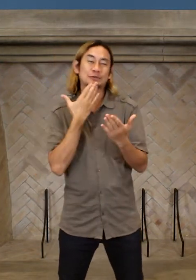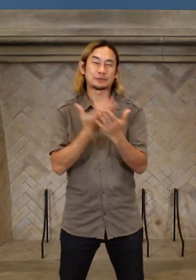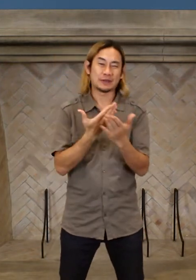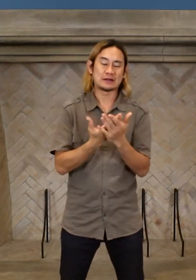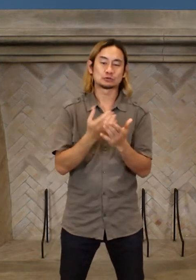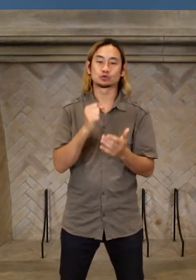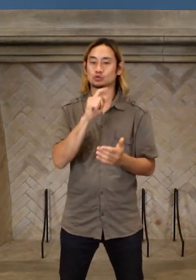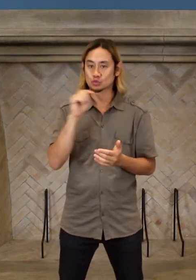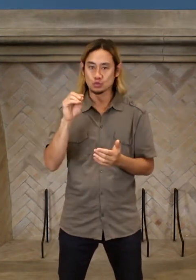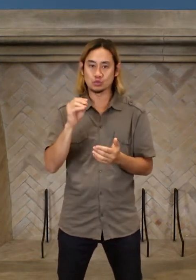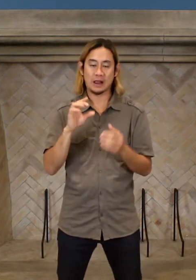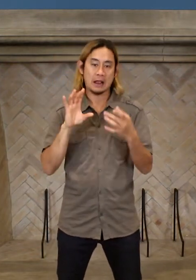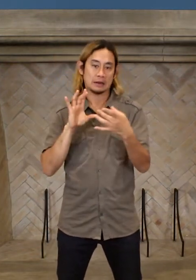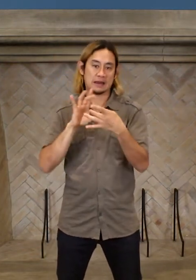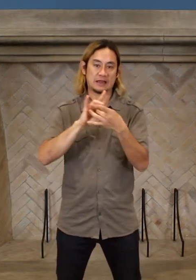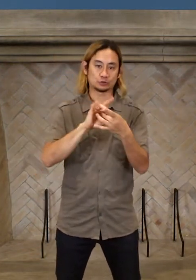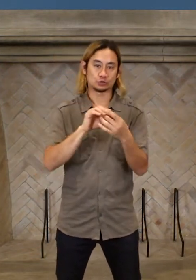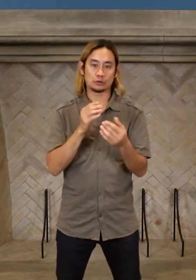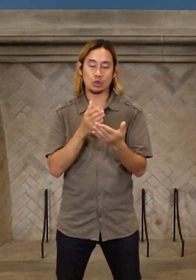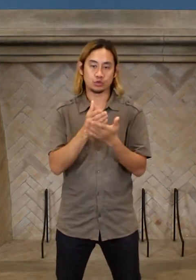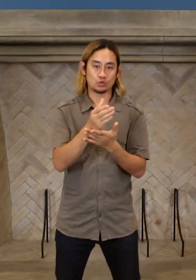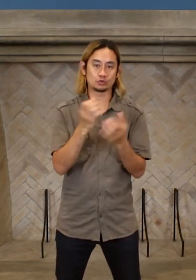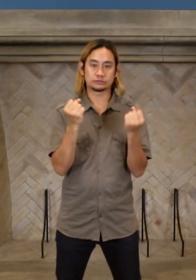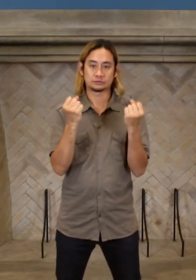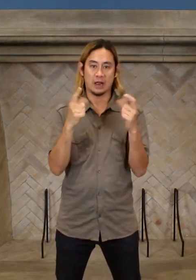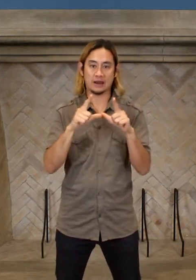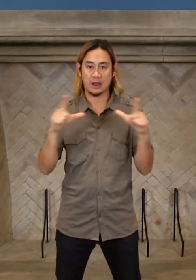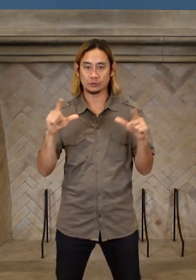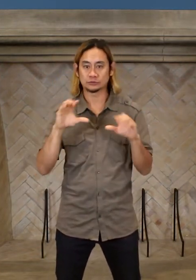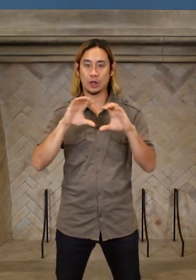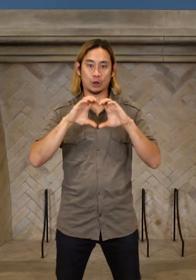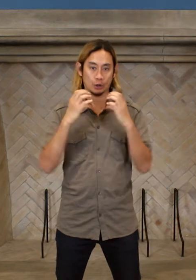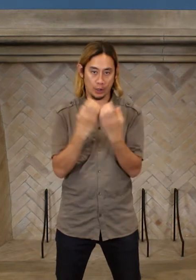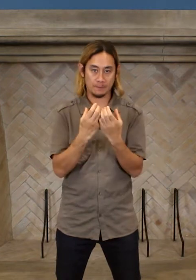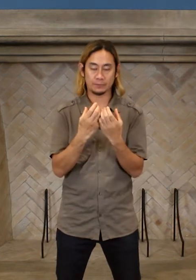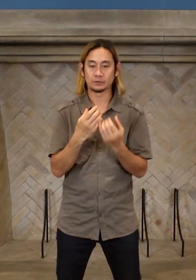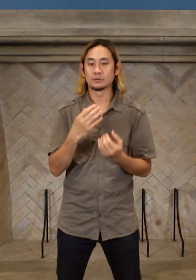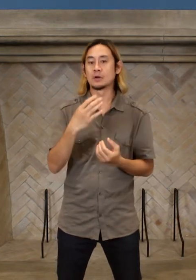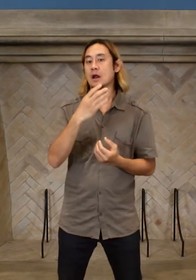I want to thank Connecting Thru Sign Language